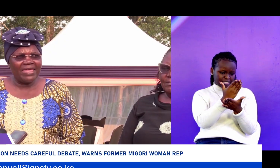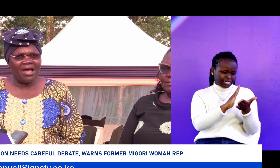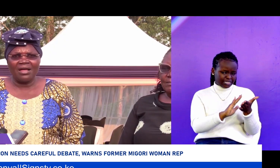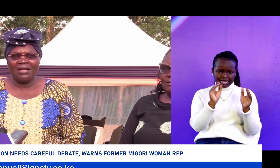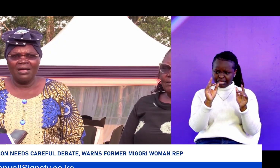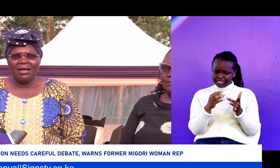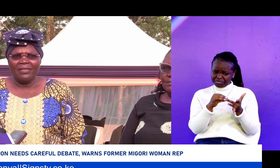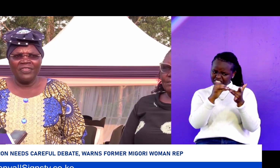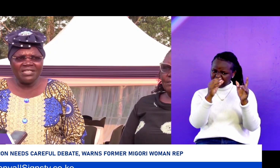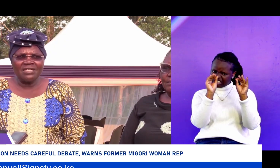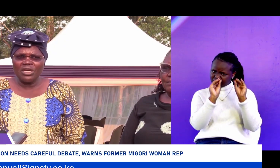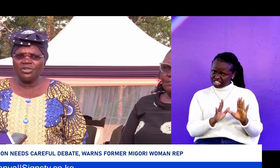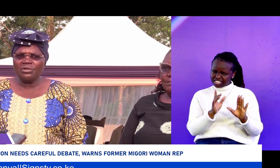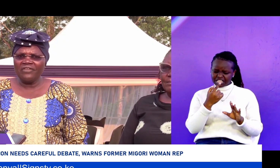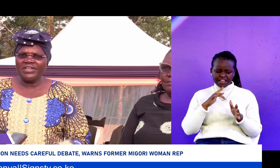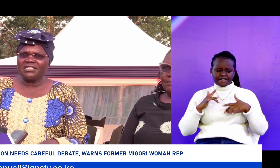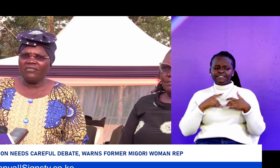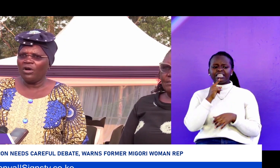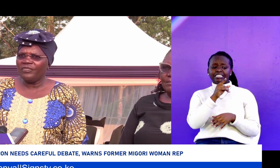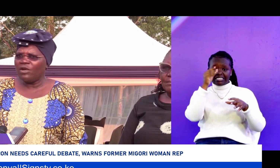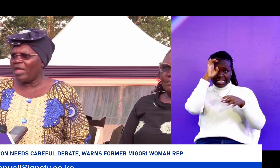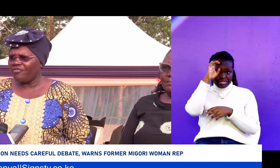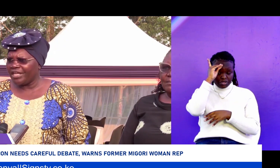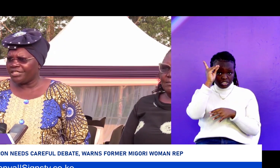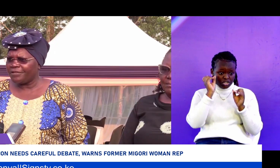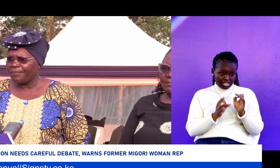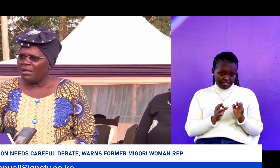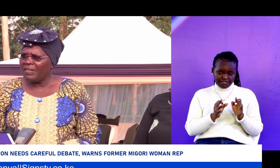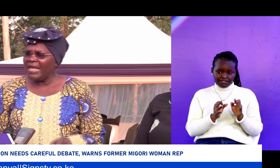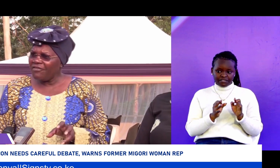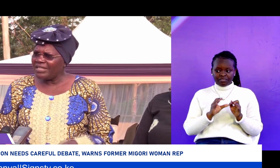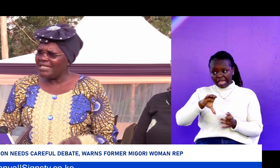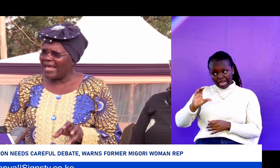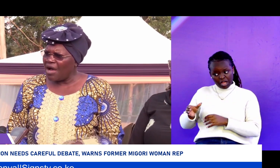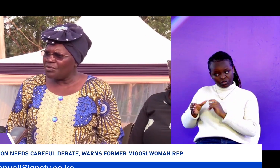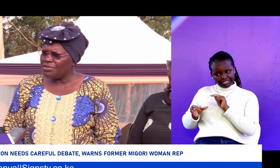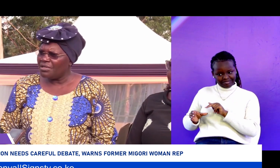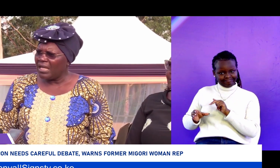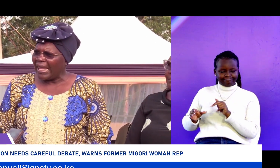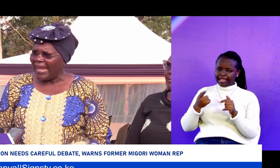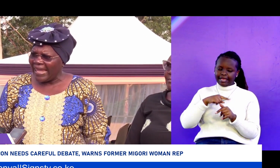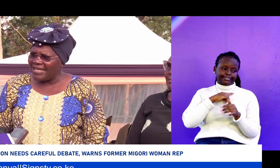yeah, this education, if it is devolved, then we are finished. The elephant in the house